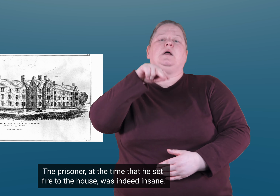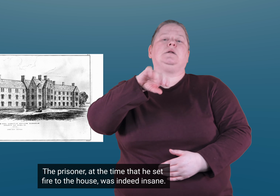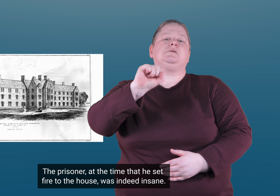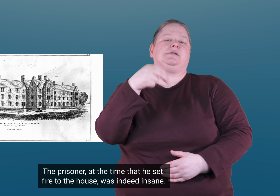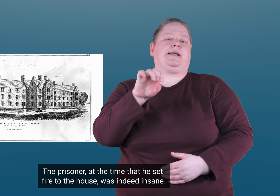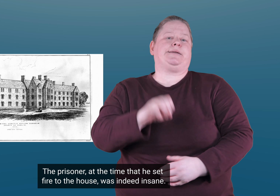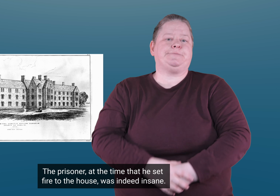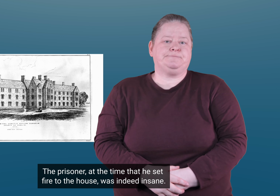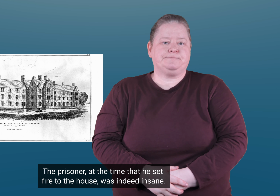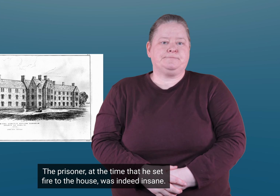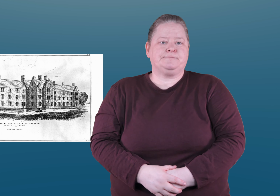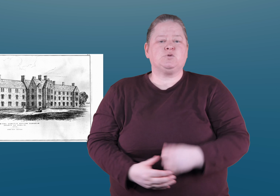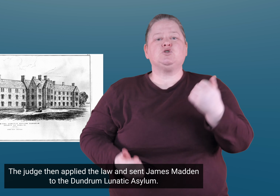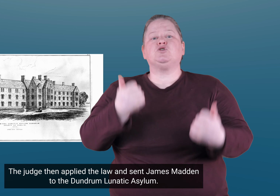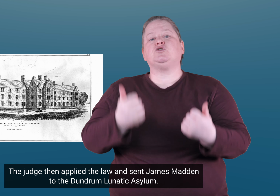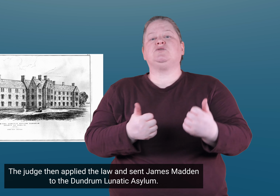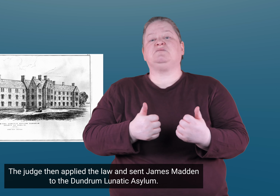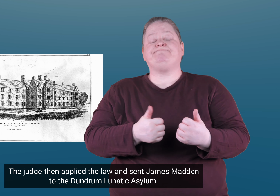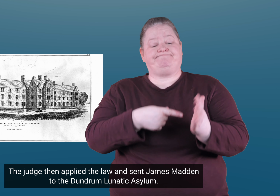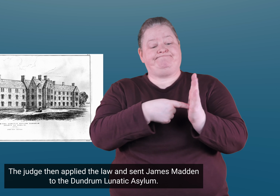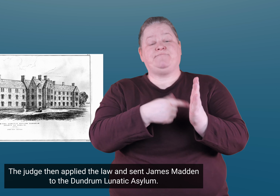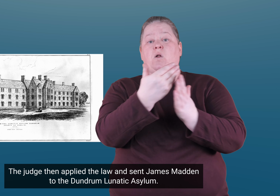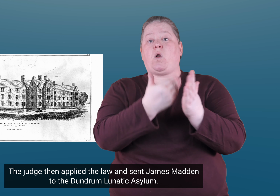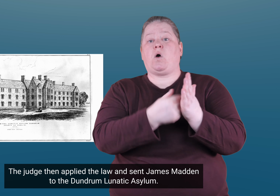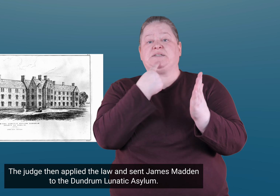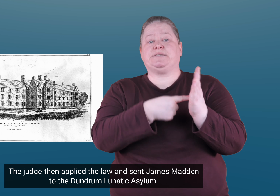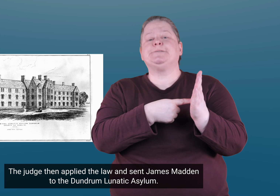was indeed insane. The judge then applied the law